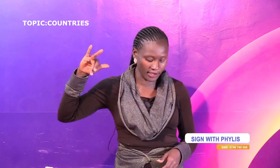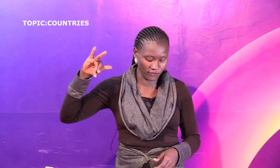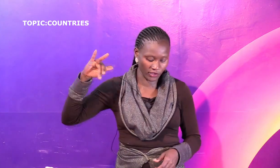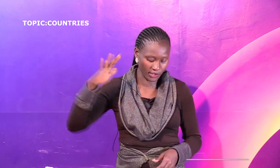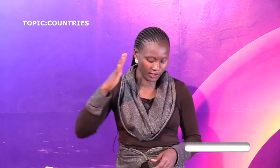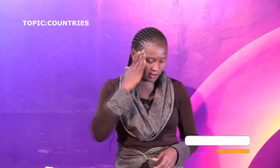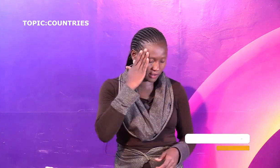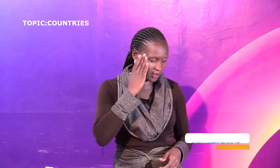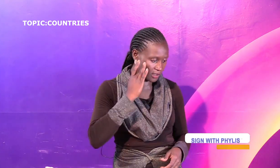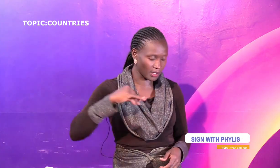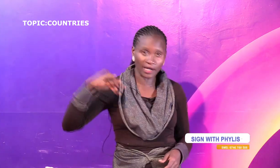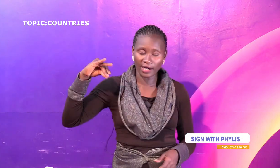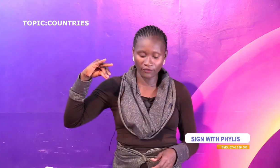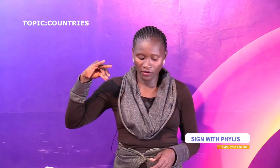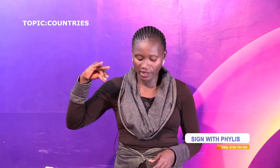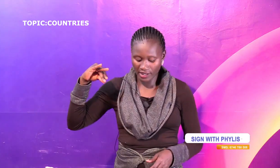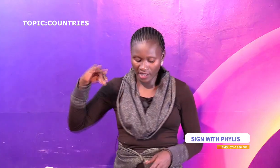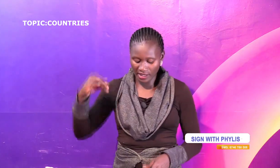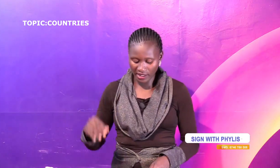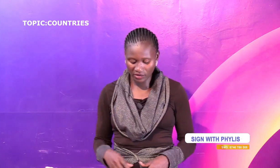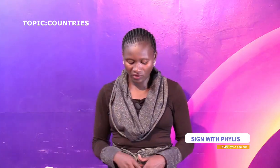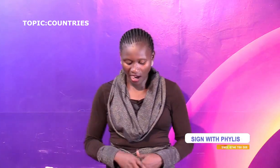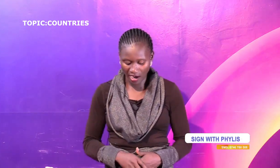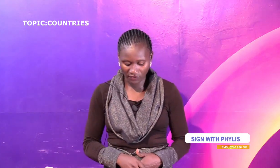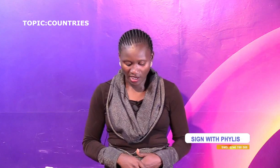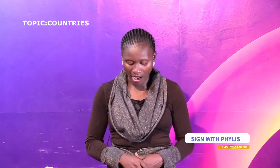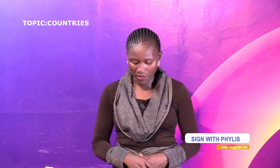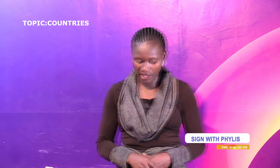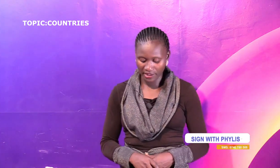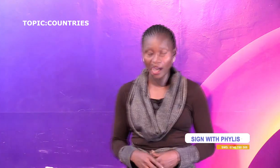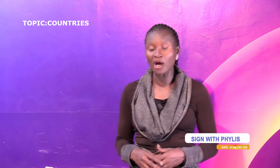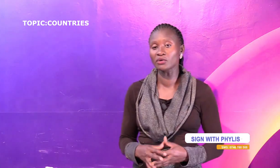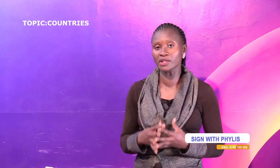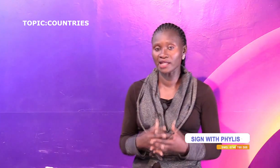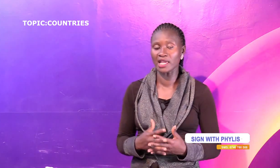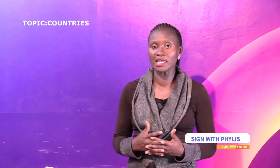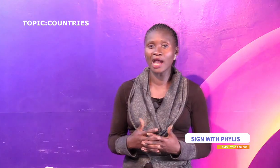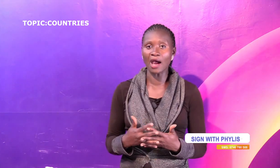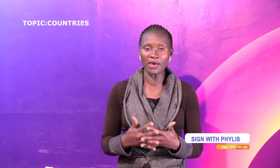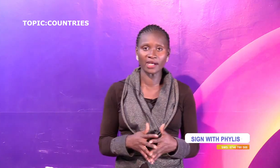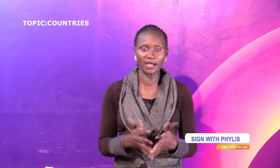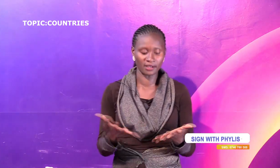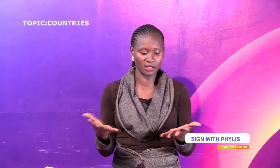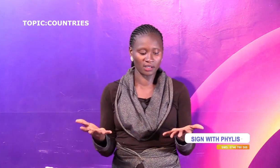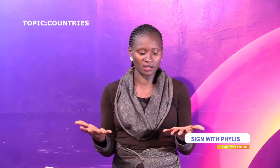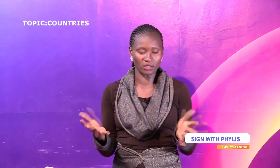California, California. And then you have America. How do we sign America? Open